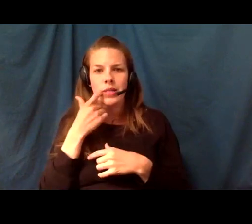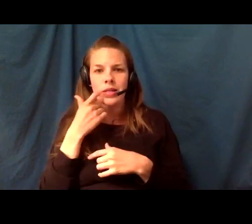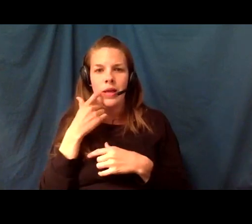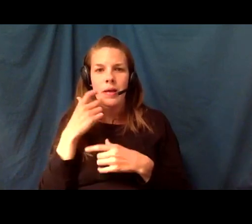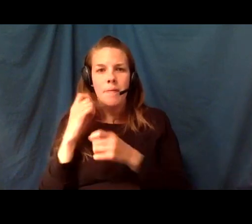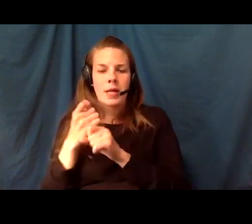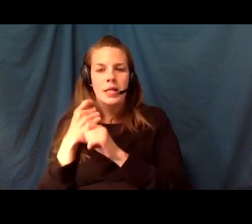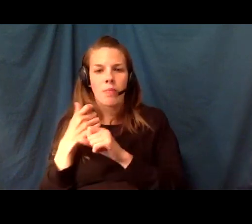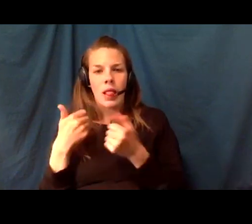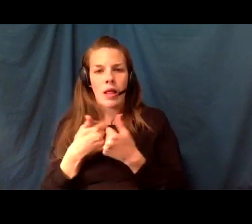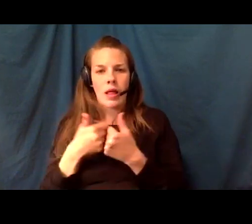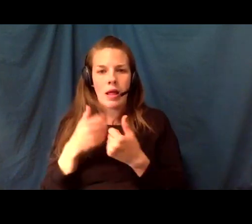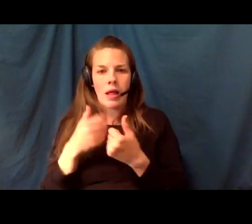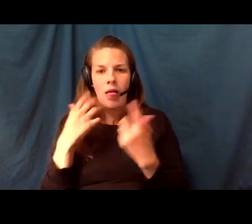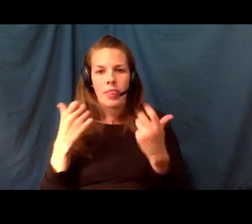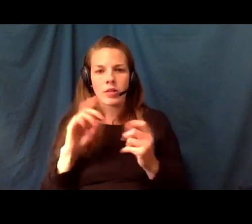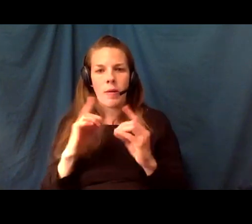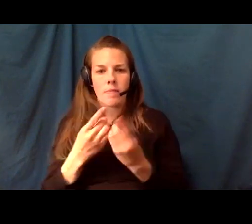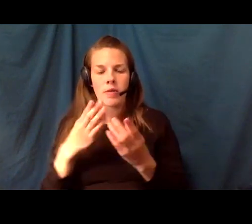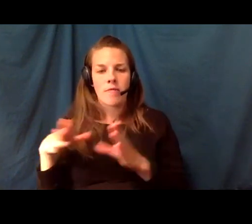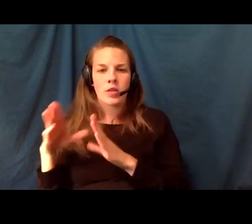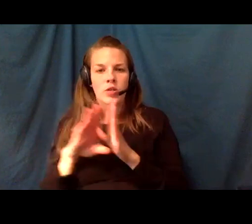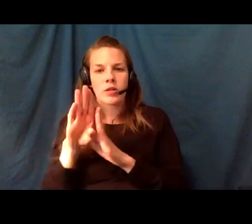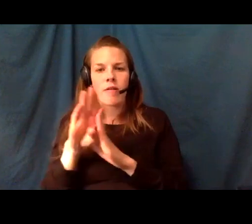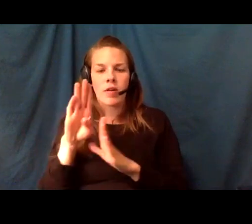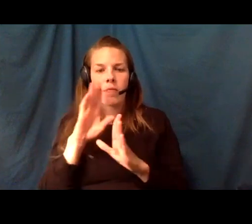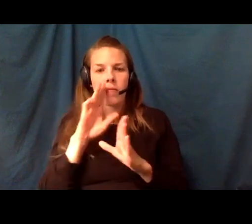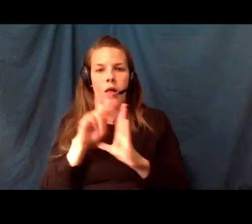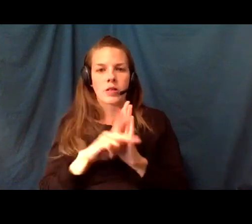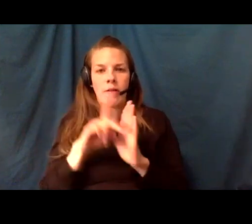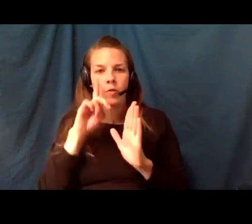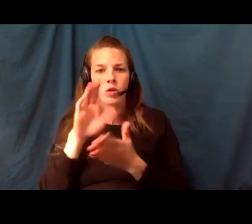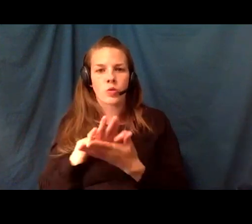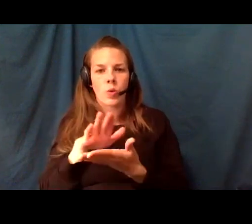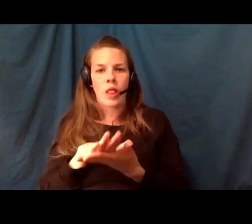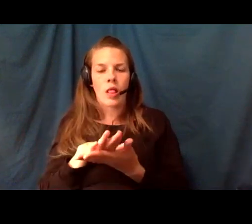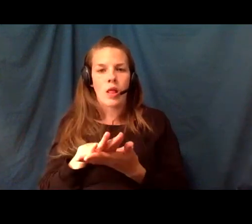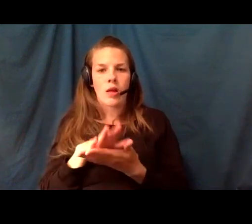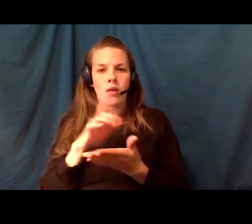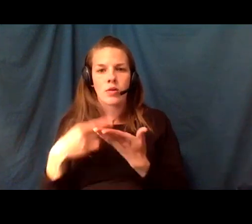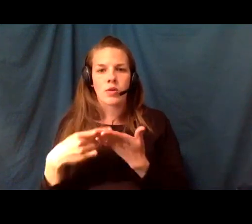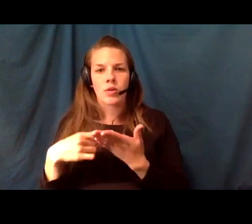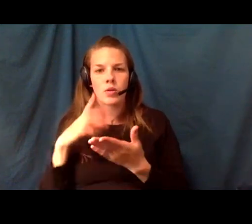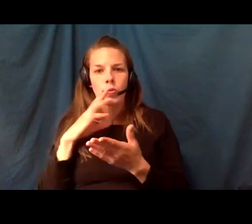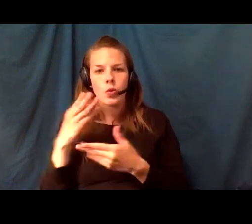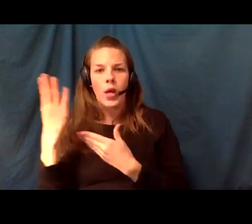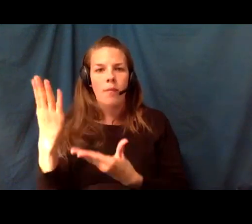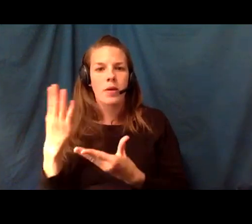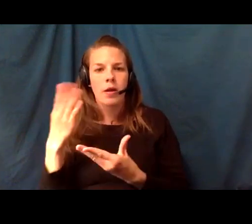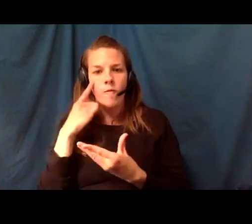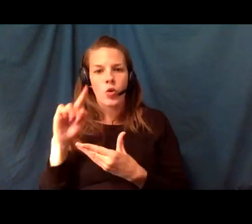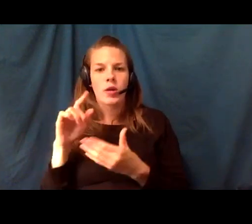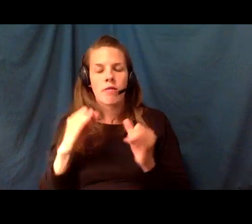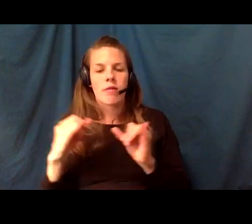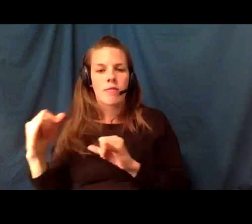health department play any role in development of policies for schools? And perhaps you could discuss the recommendations for individuals